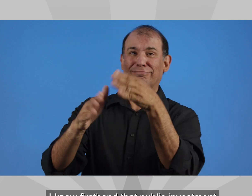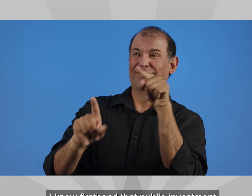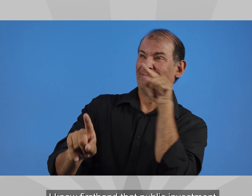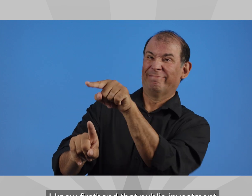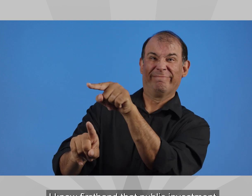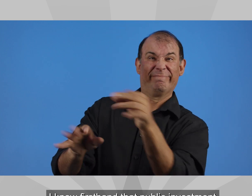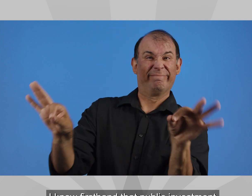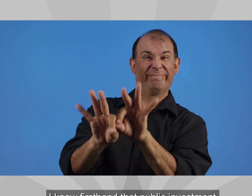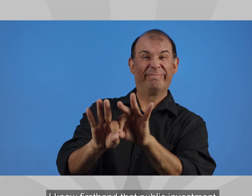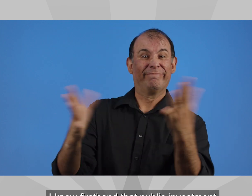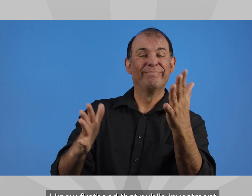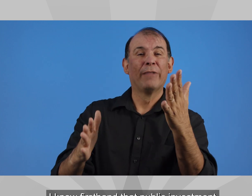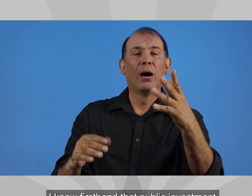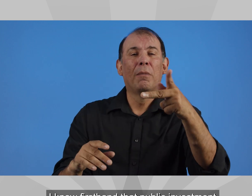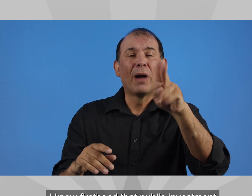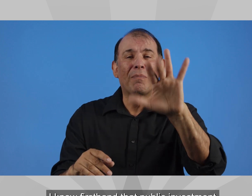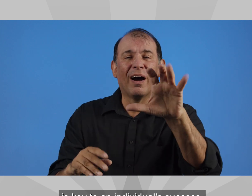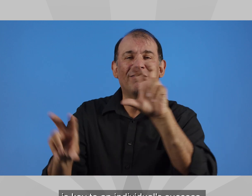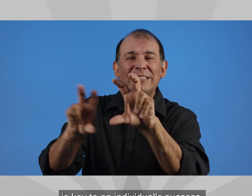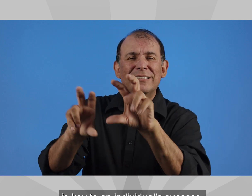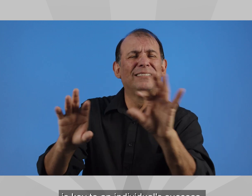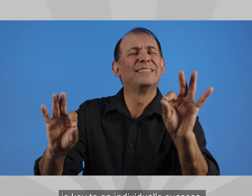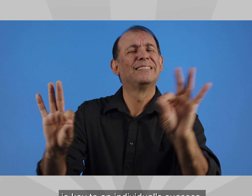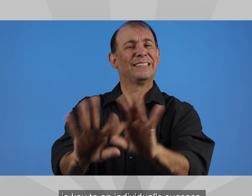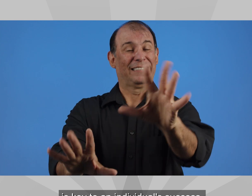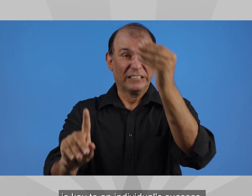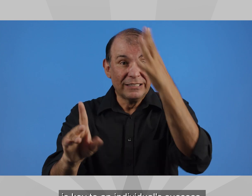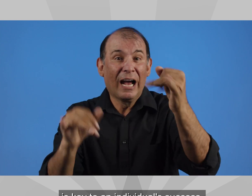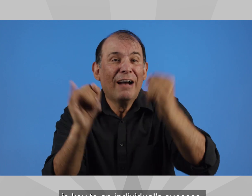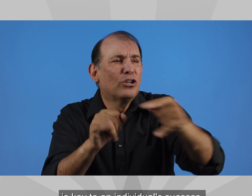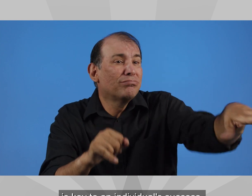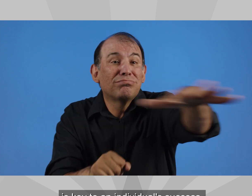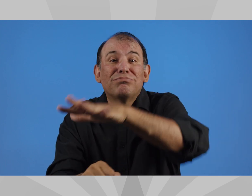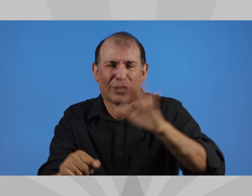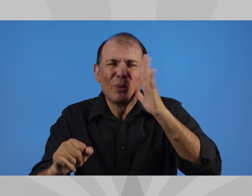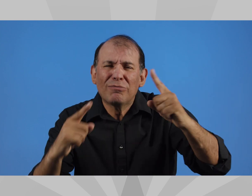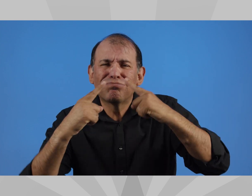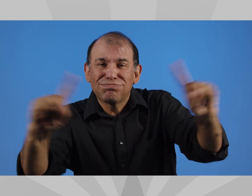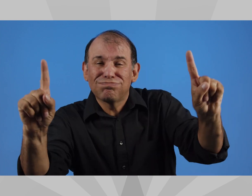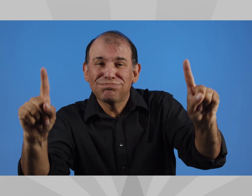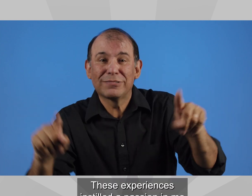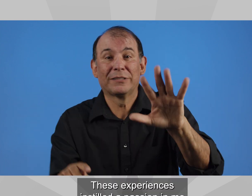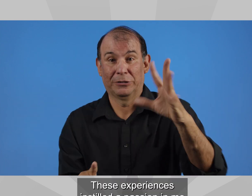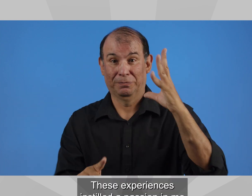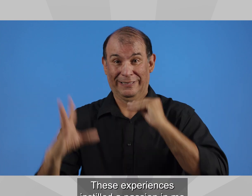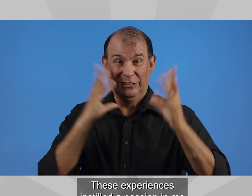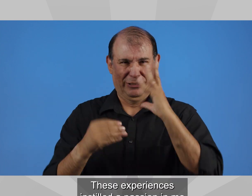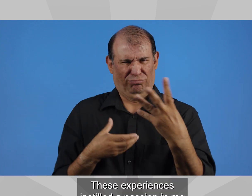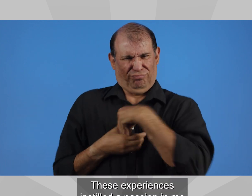I know firsthand that public investment is key to an individual's success.